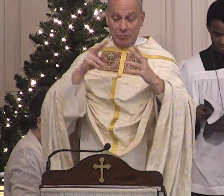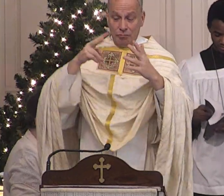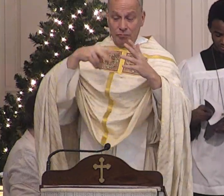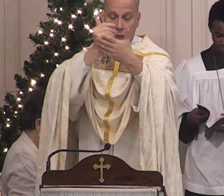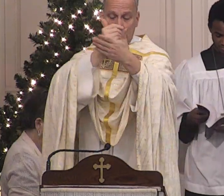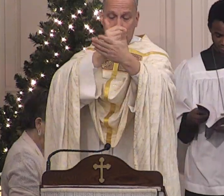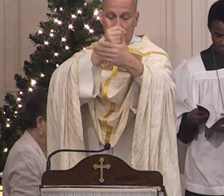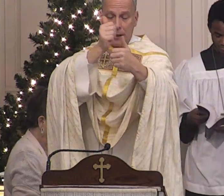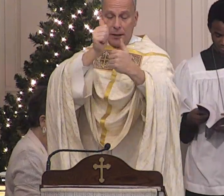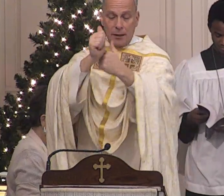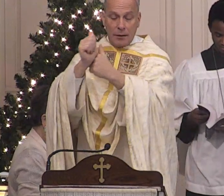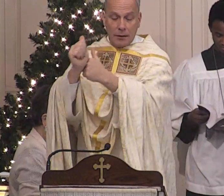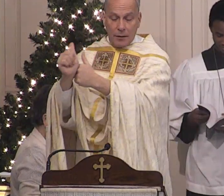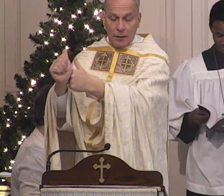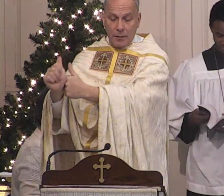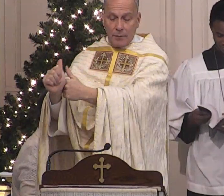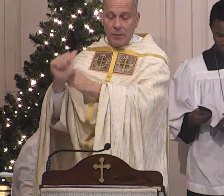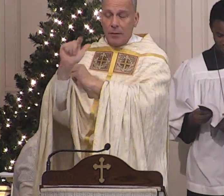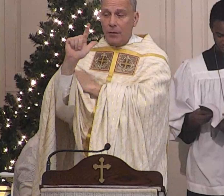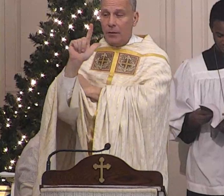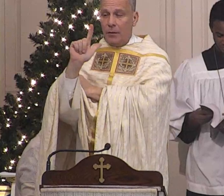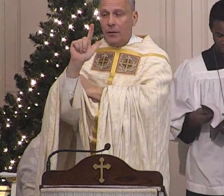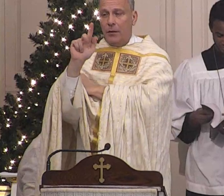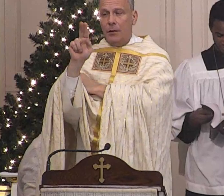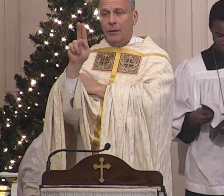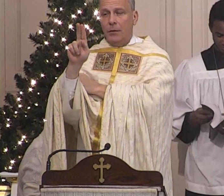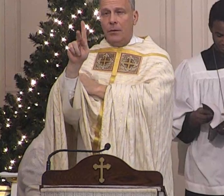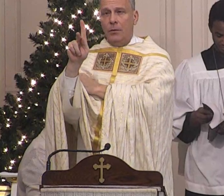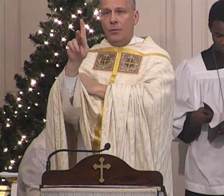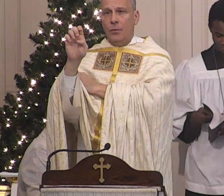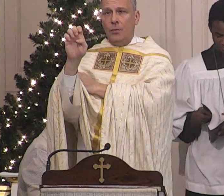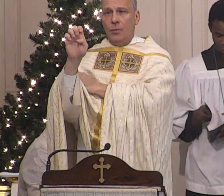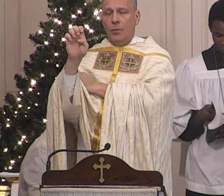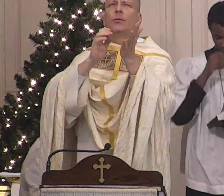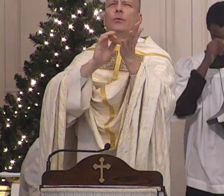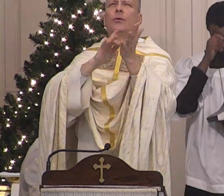A reading from the Holy Gospel according to Luke.